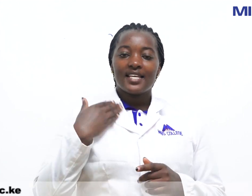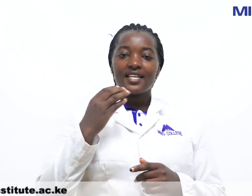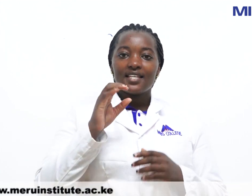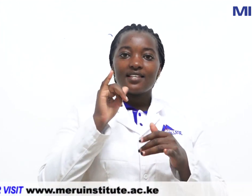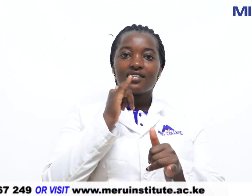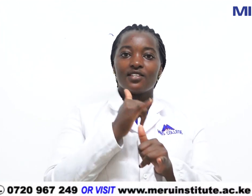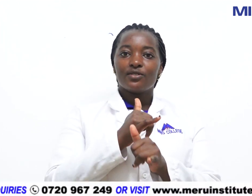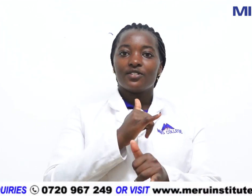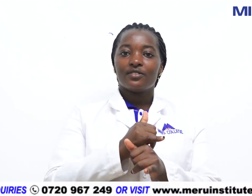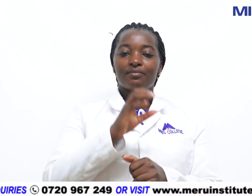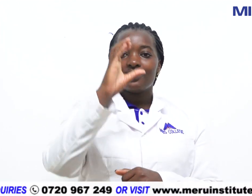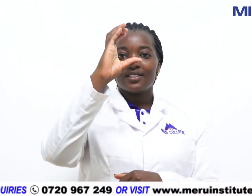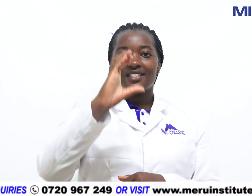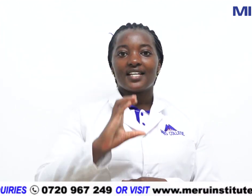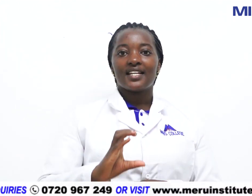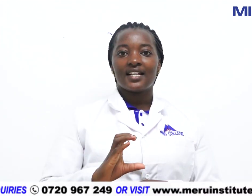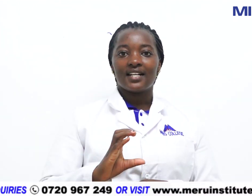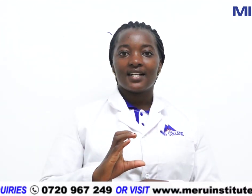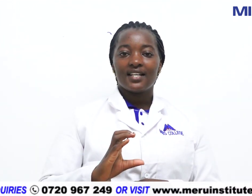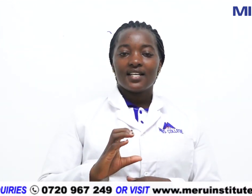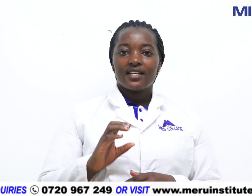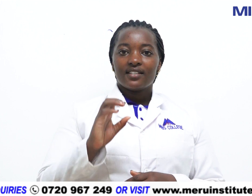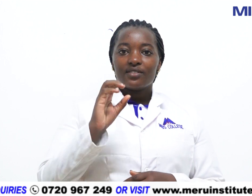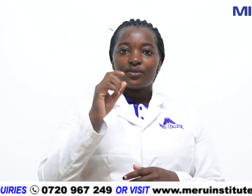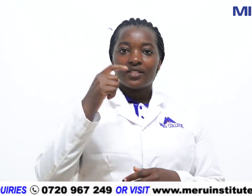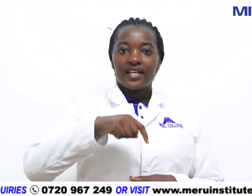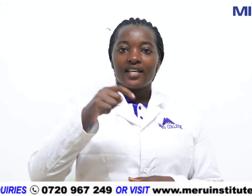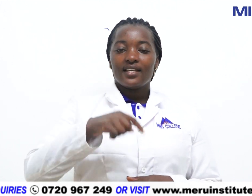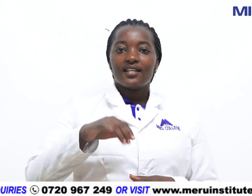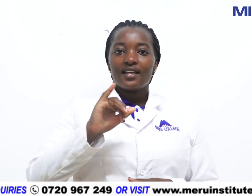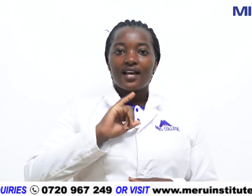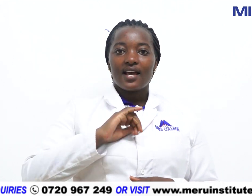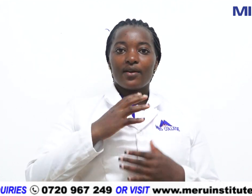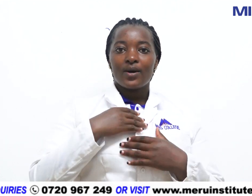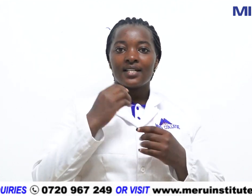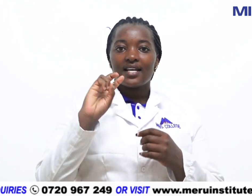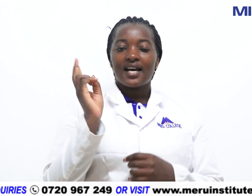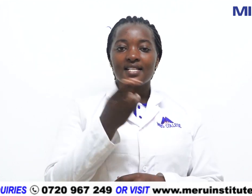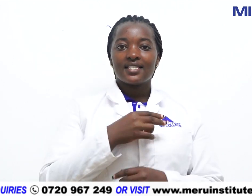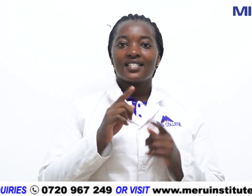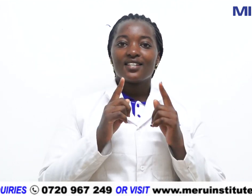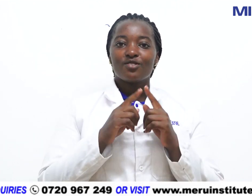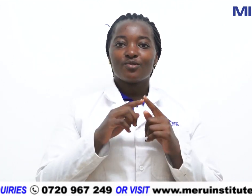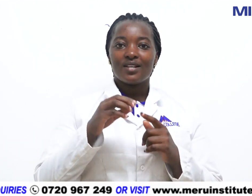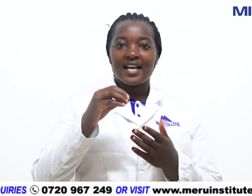my YouTube channel. Today I want us to